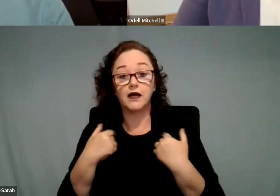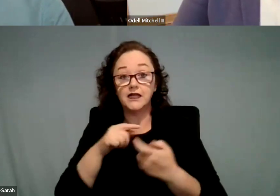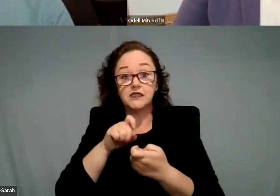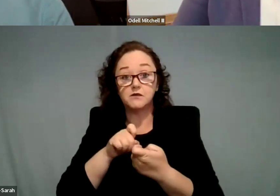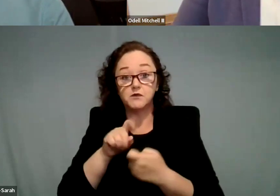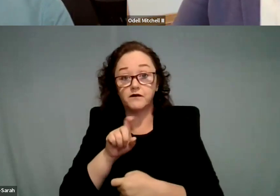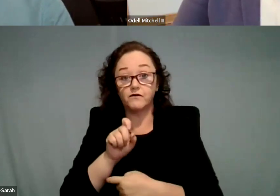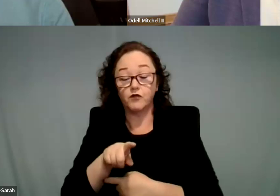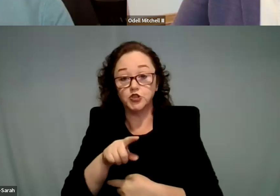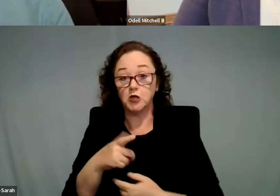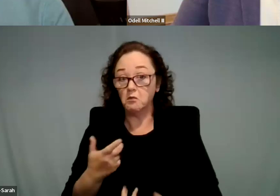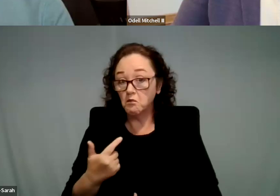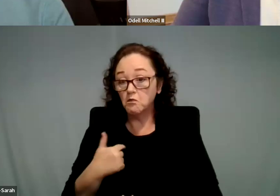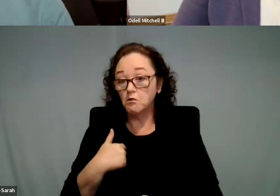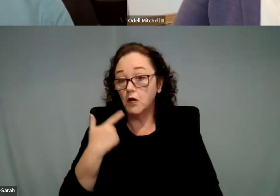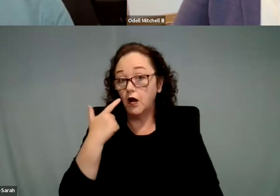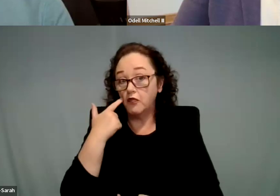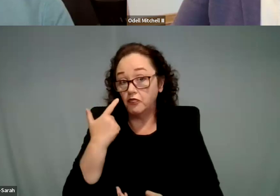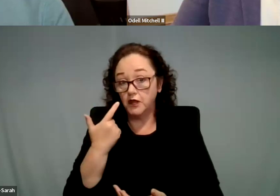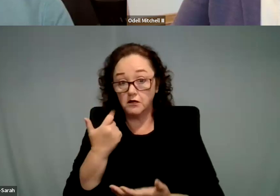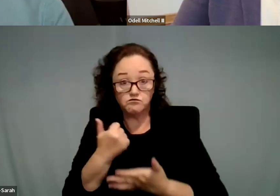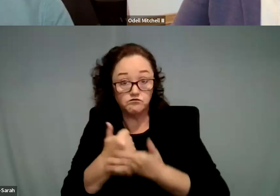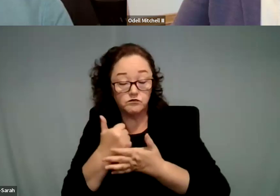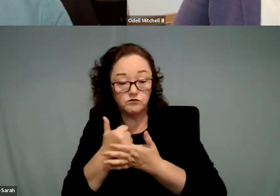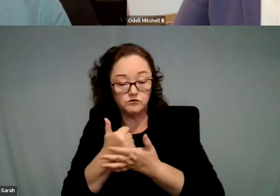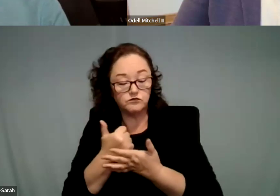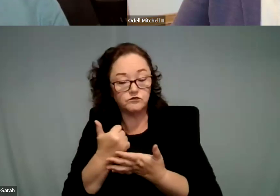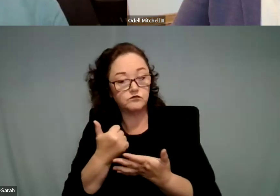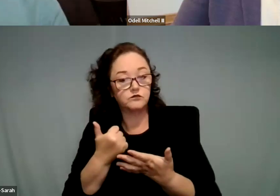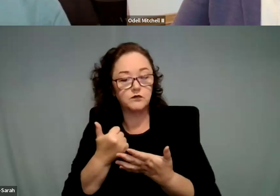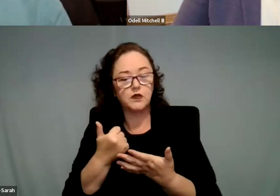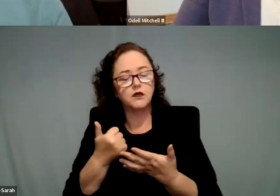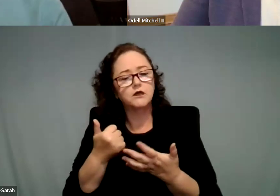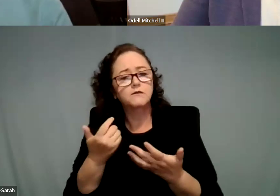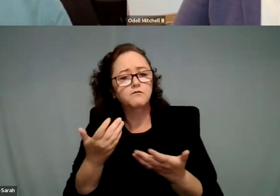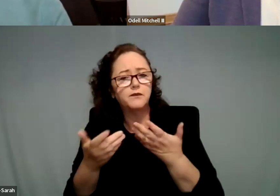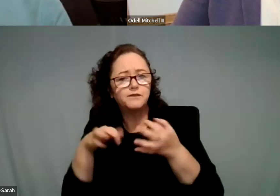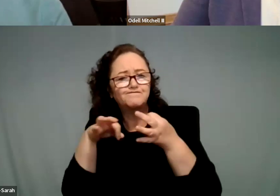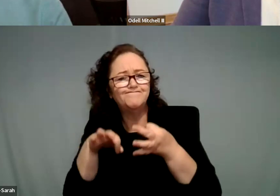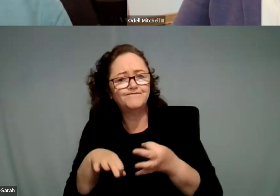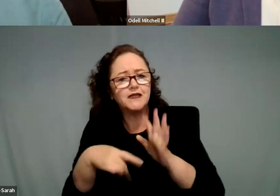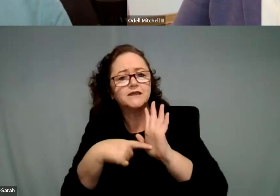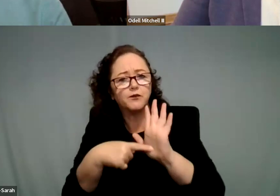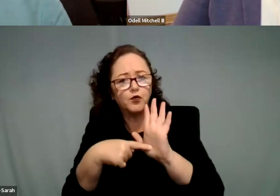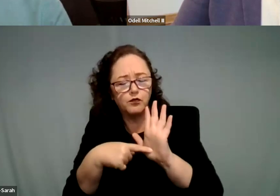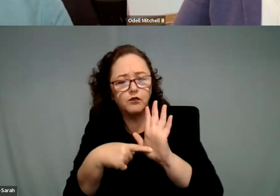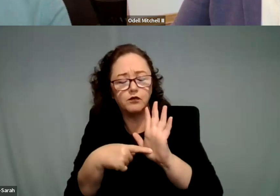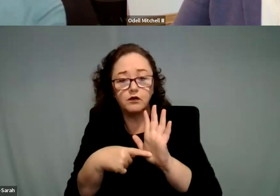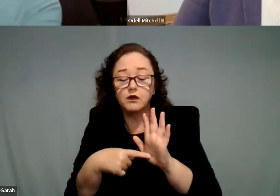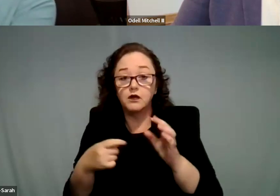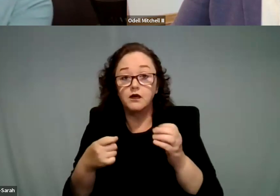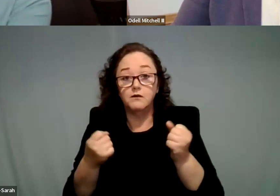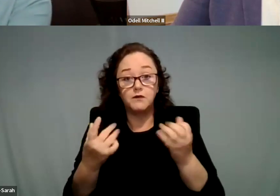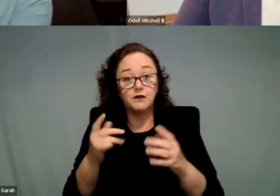that I actually think could be helpful to us just in walking through kind of an example that might help some folks on this call think about how they